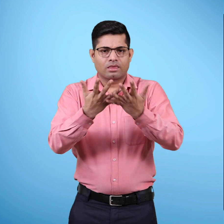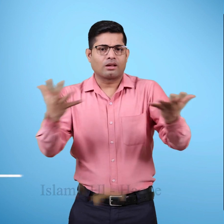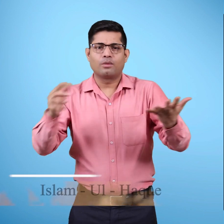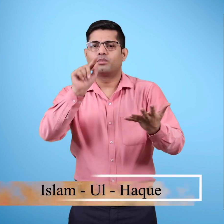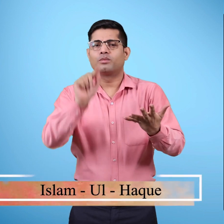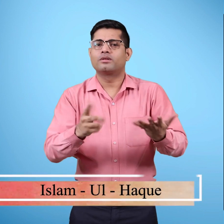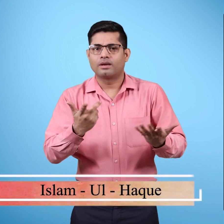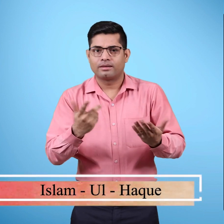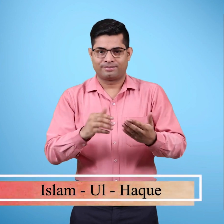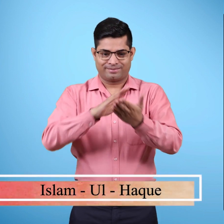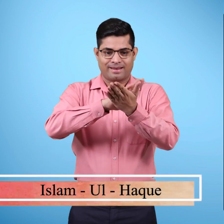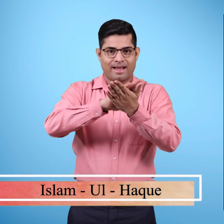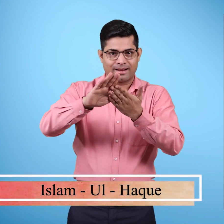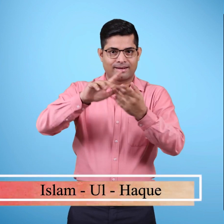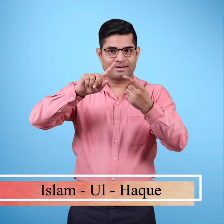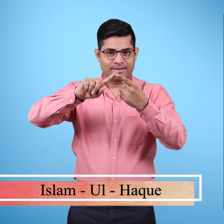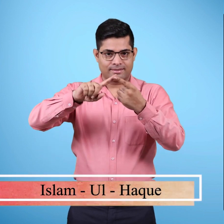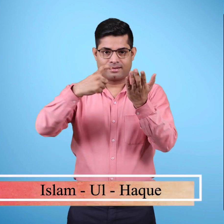We will require a herb,